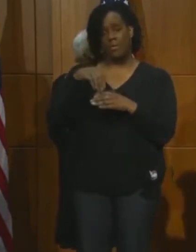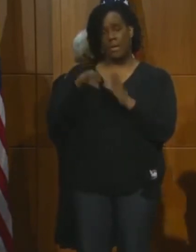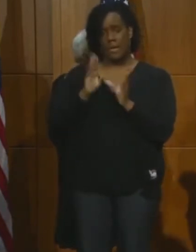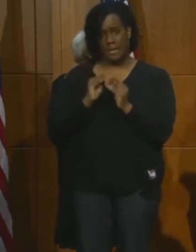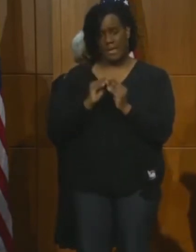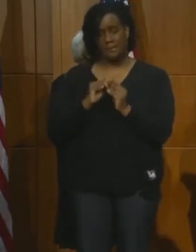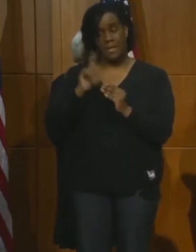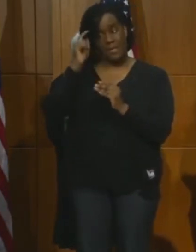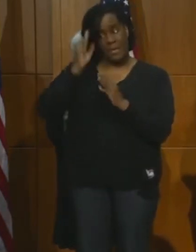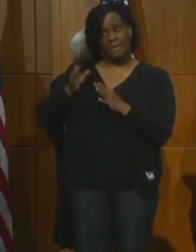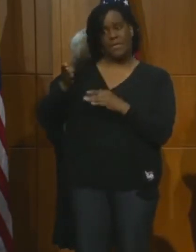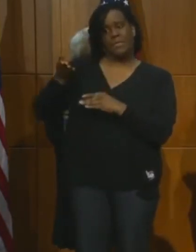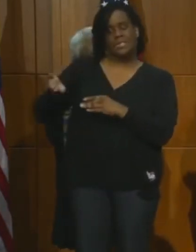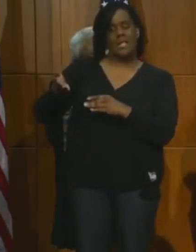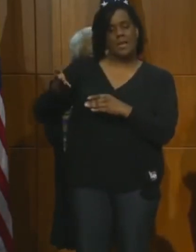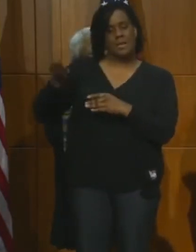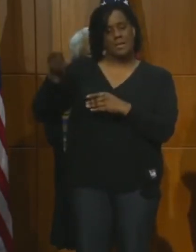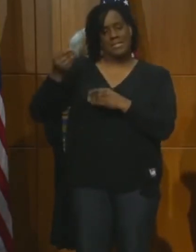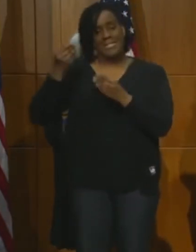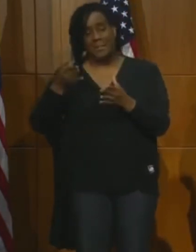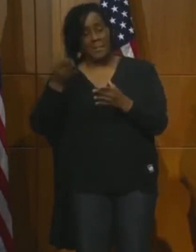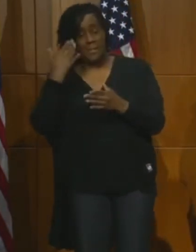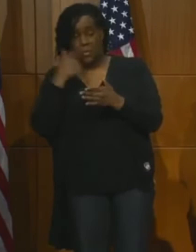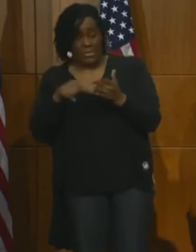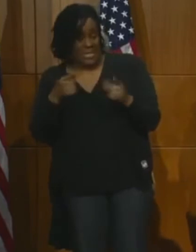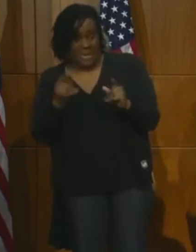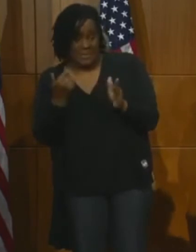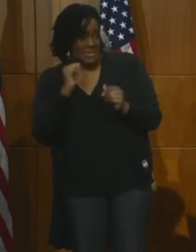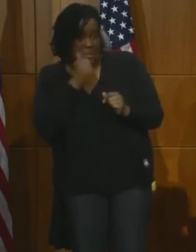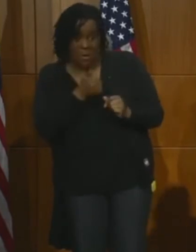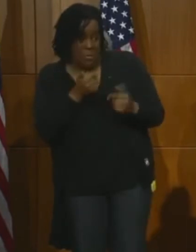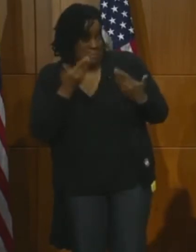was almost there to tell people, you just don't know what's going to happen tomorrow,